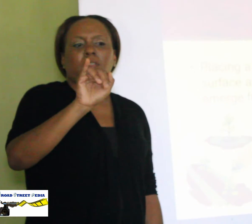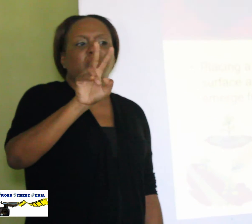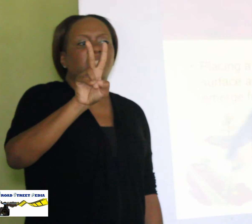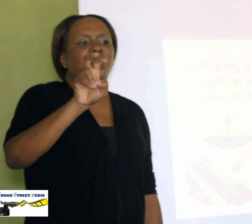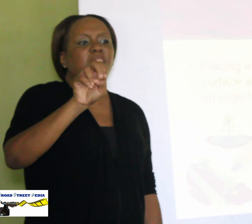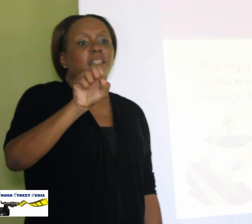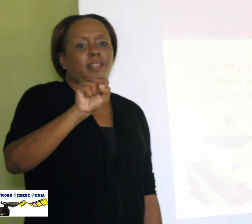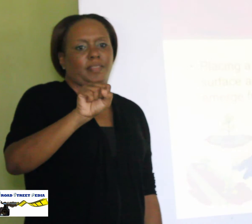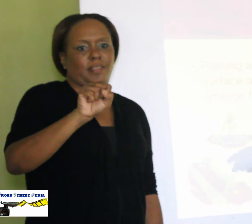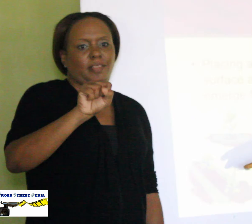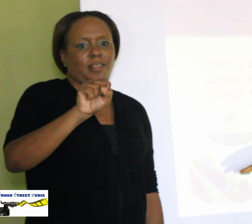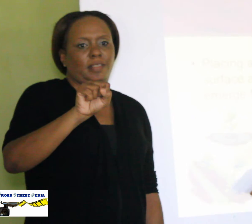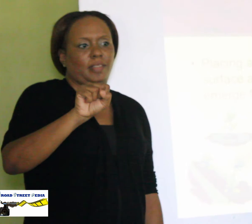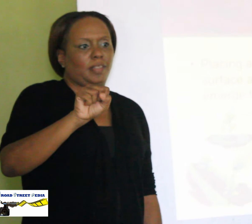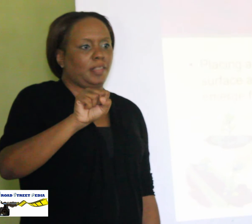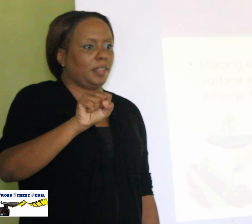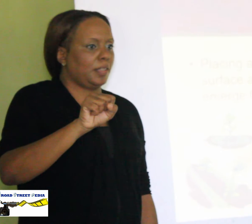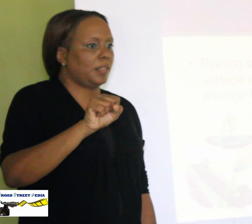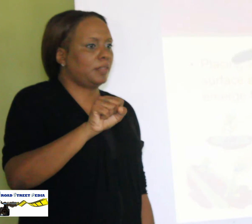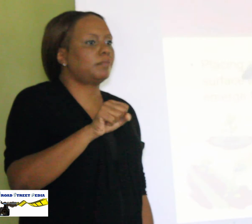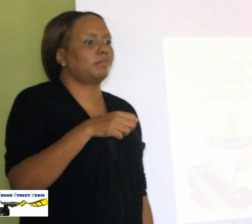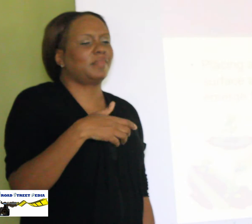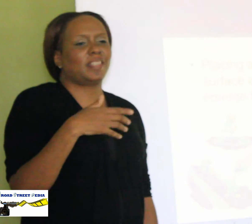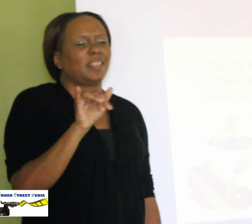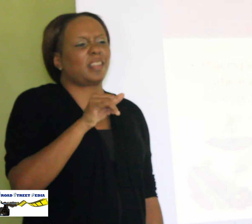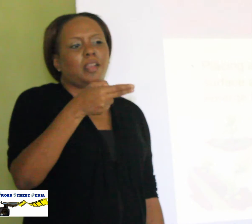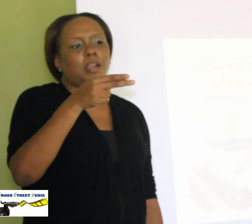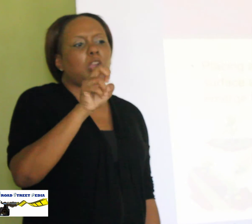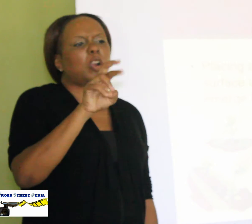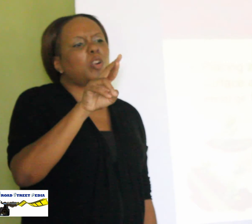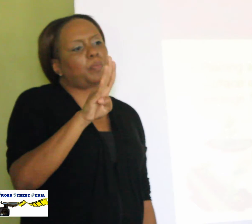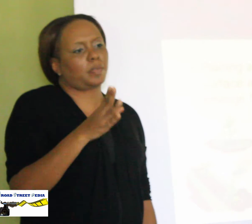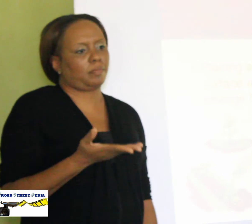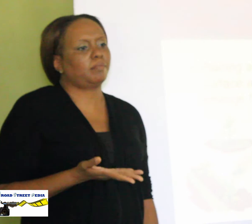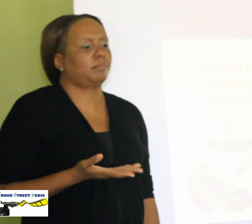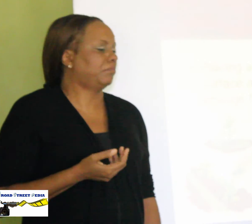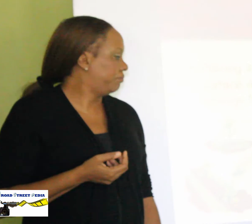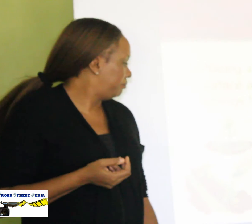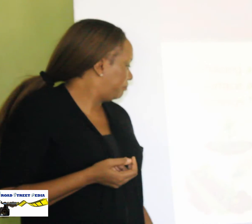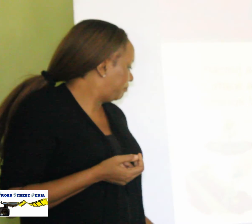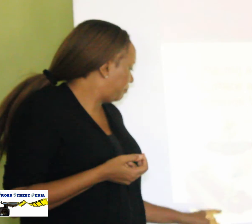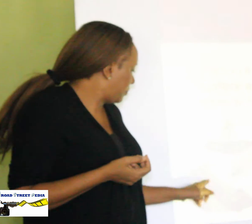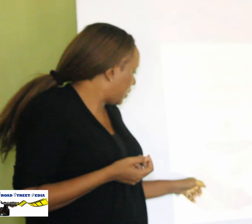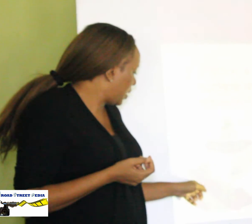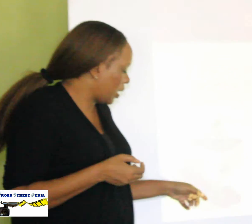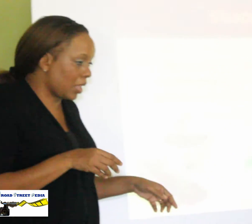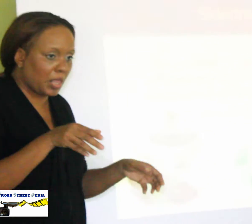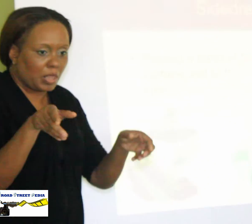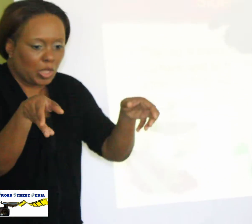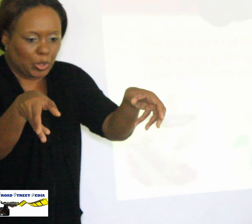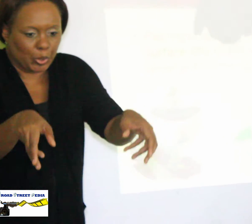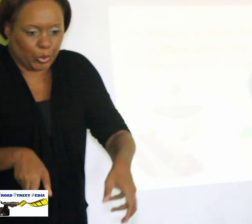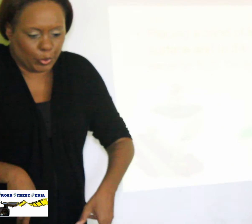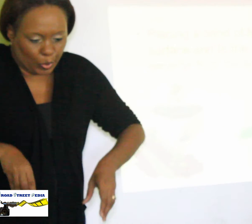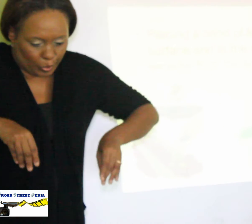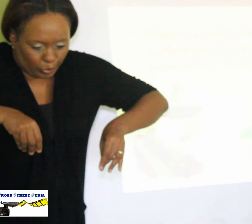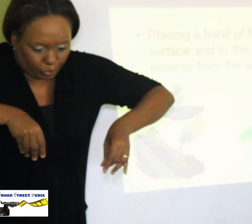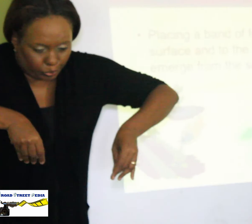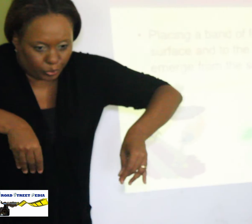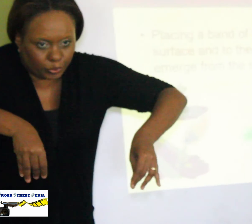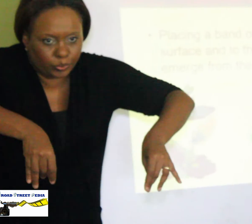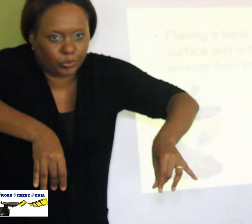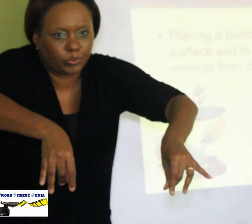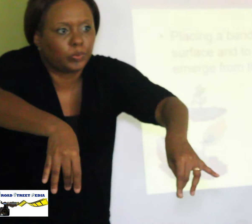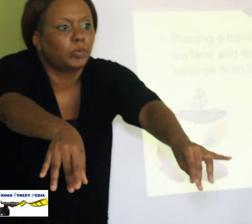you draw one line down the bed, probably both sides, and then you place your fertilizer in that